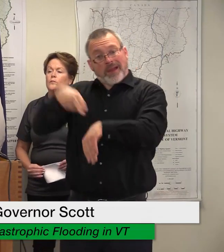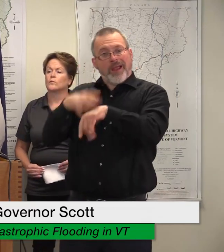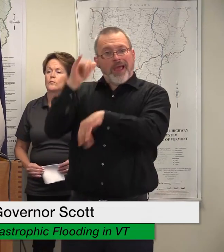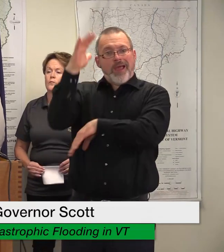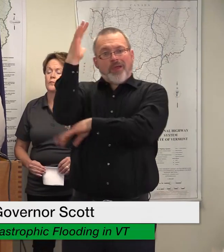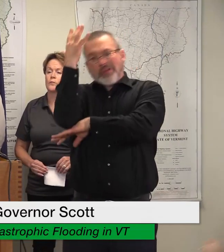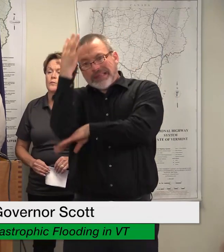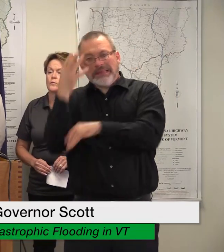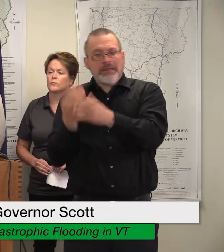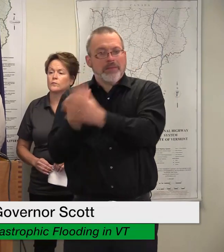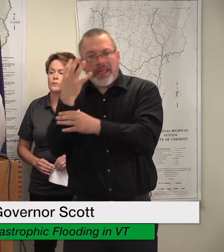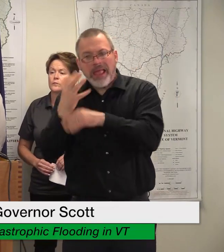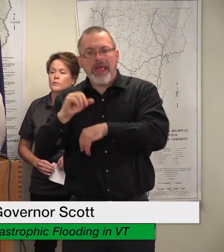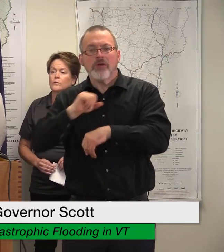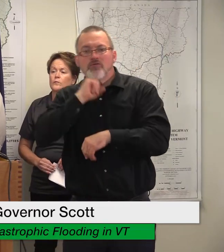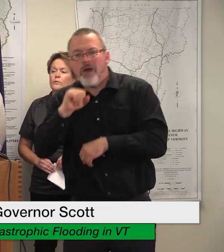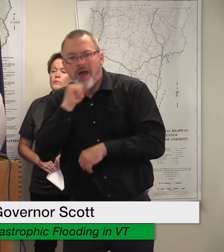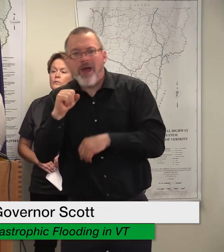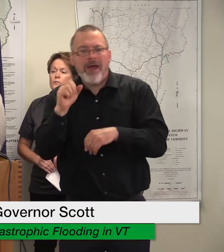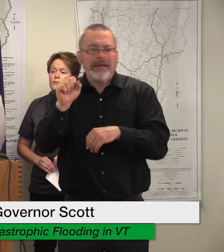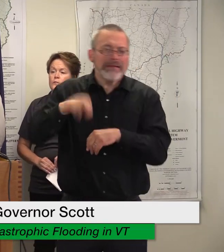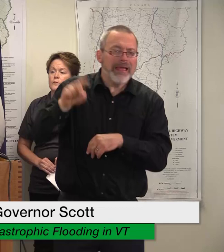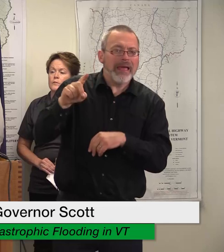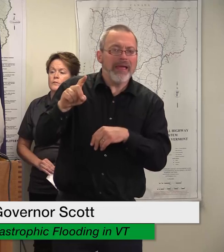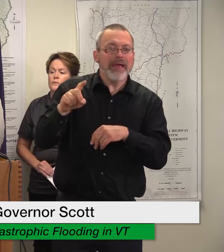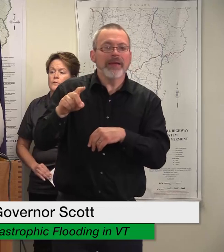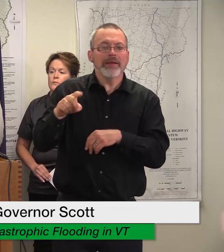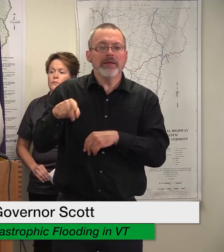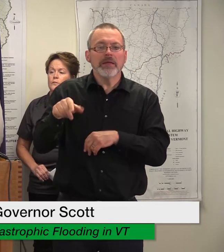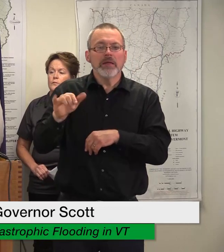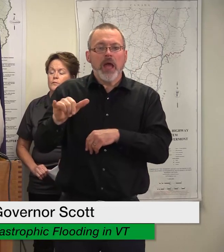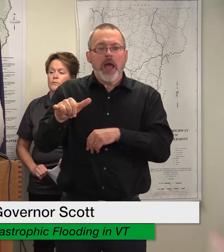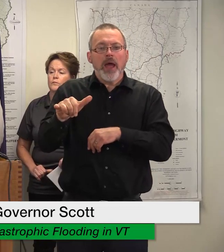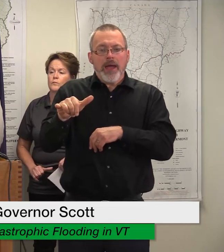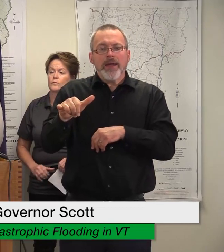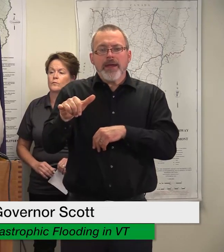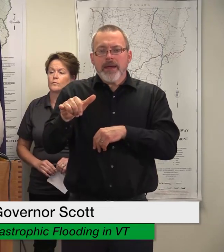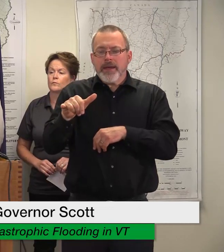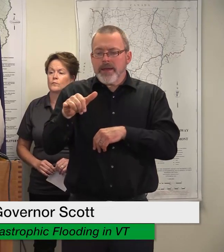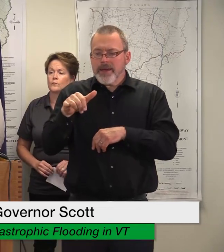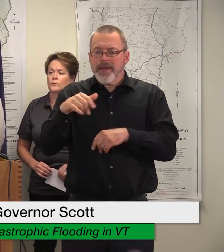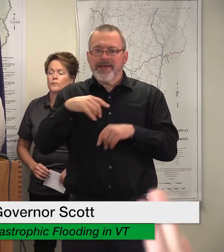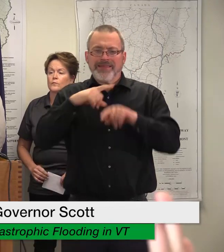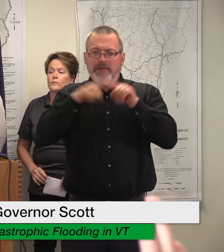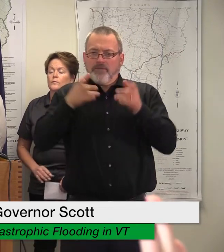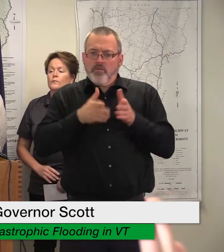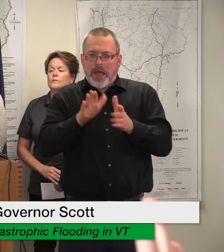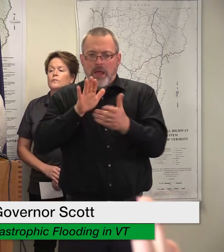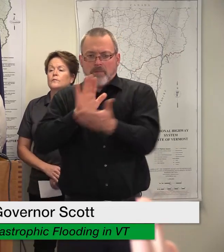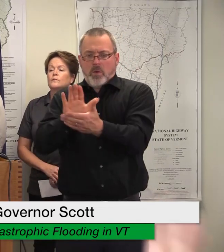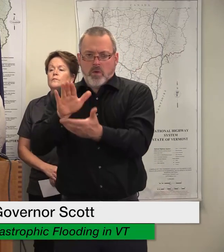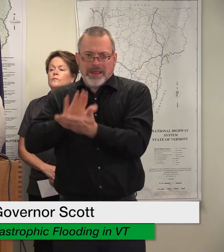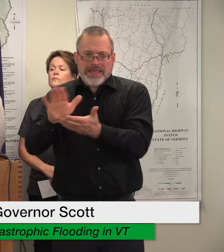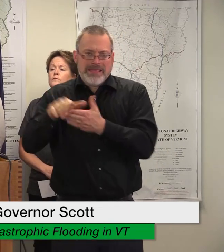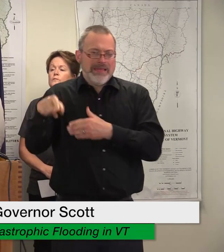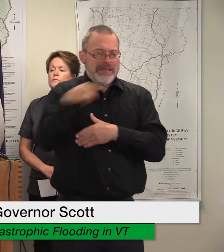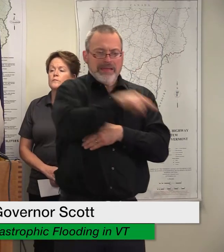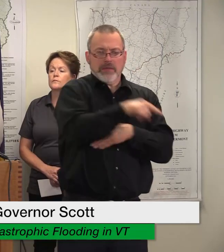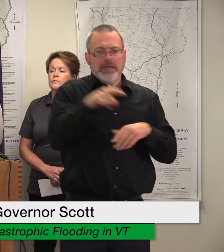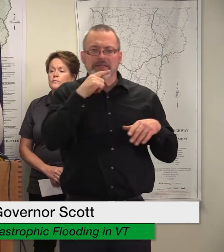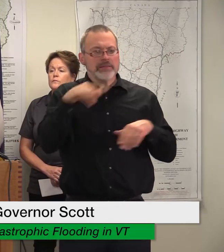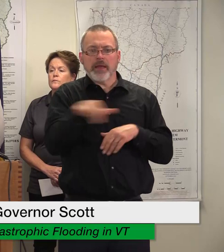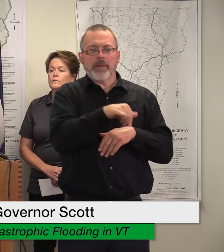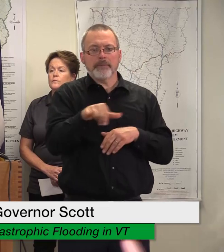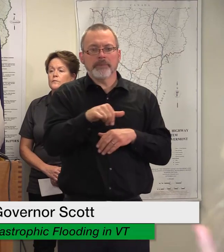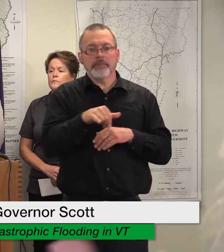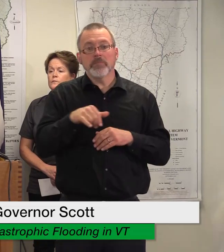rocks, logs, and branches, removal does need to be approached somewhat more thoughtfully. There are absolutely locations